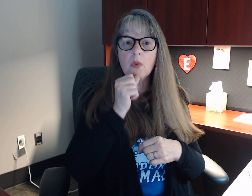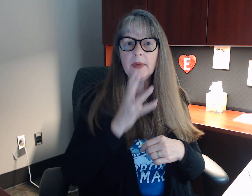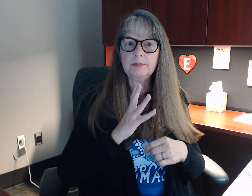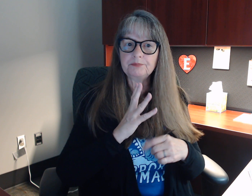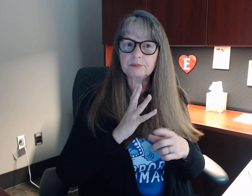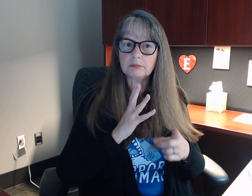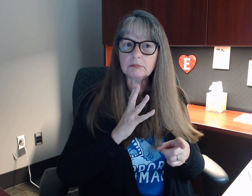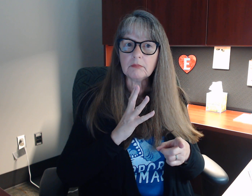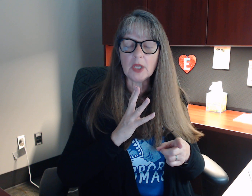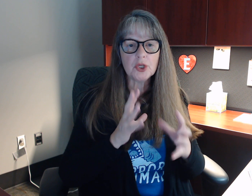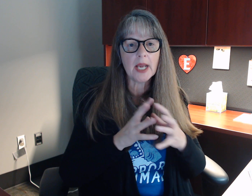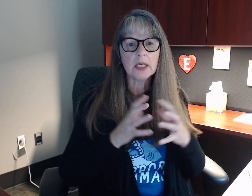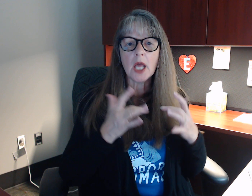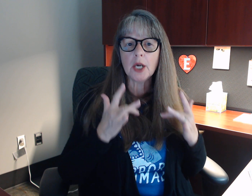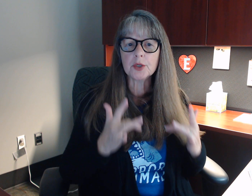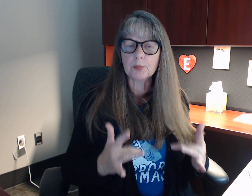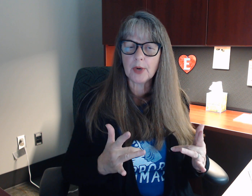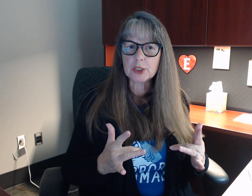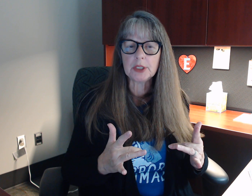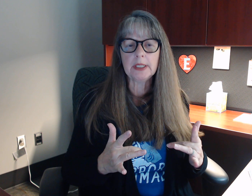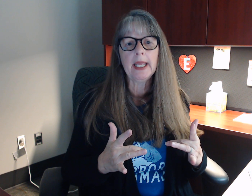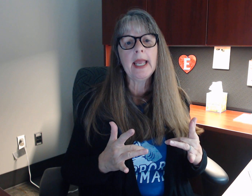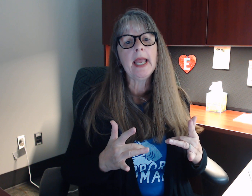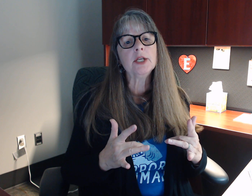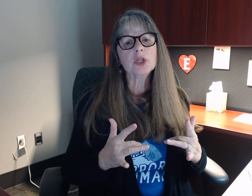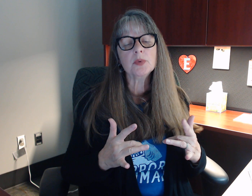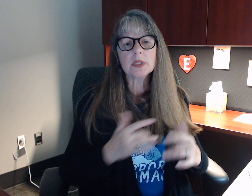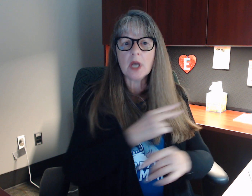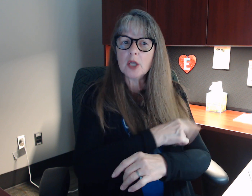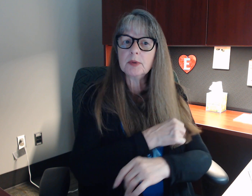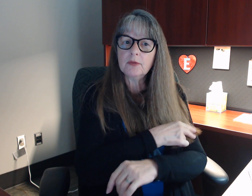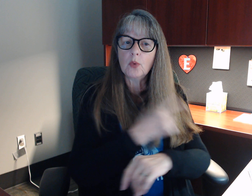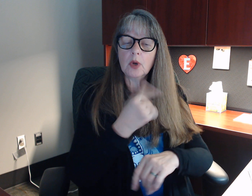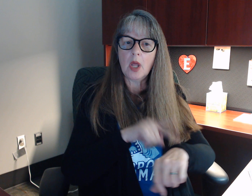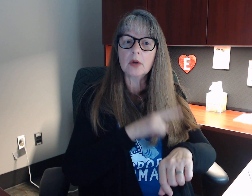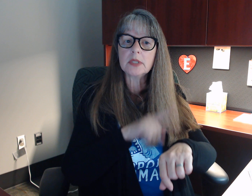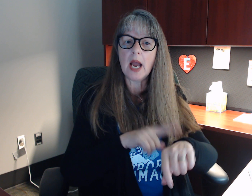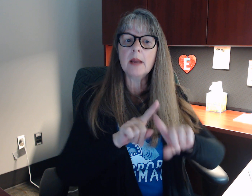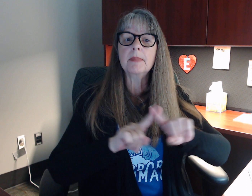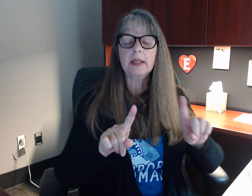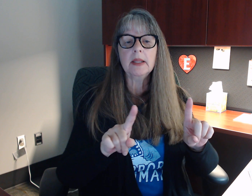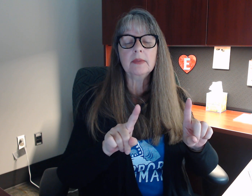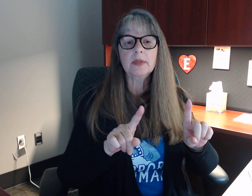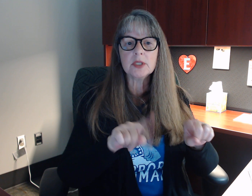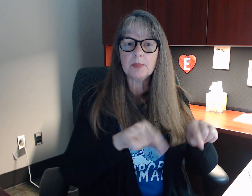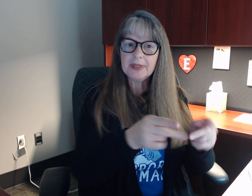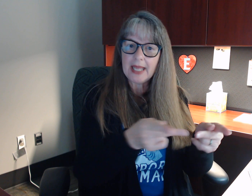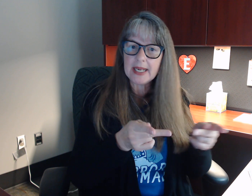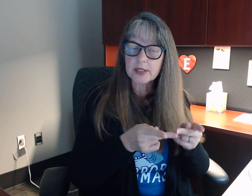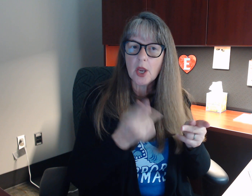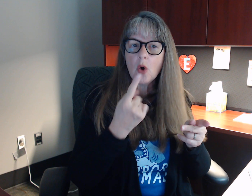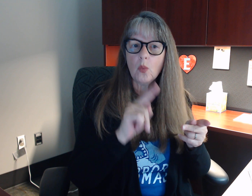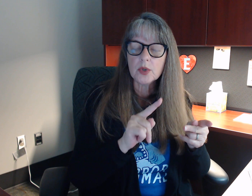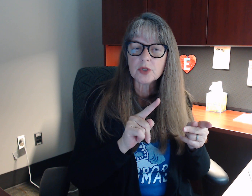woman, she had a lot of depression, and she was in the hospital for a long time, but this place was